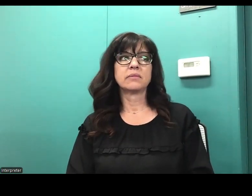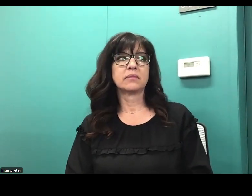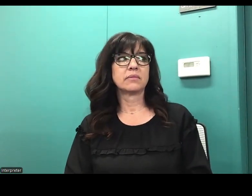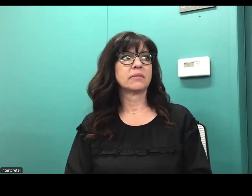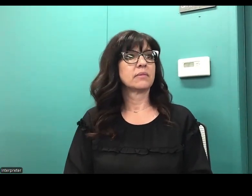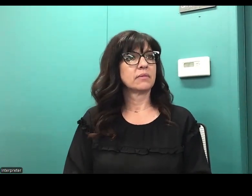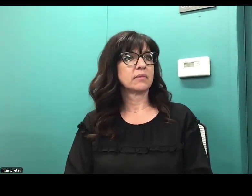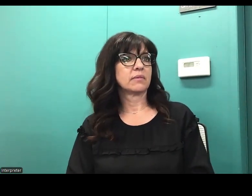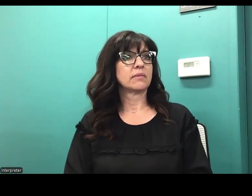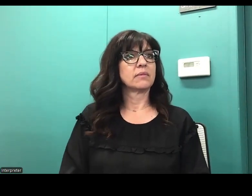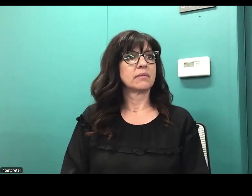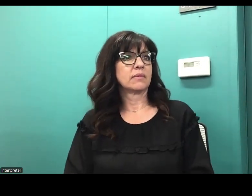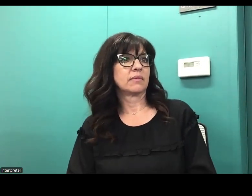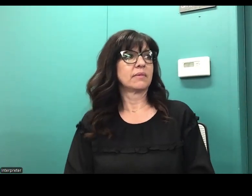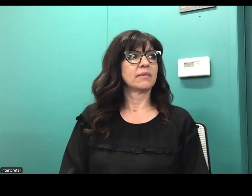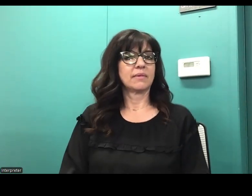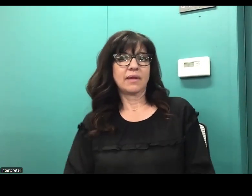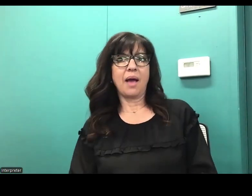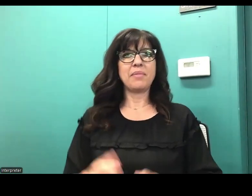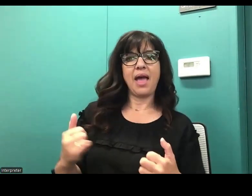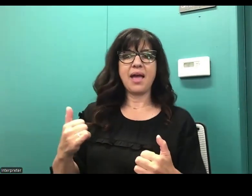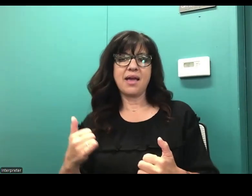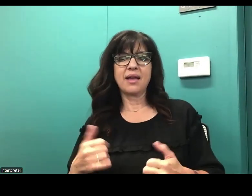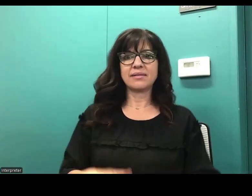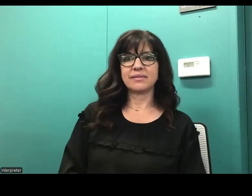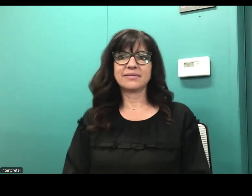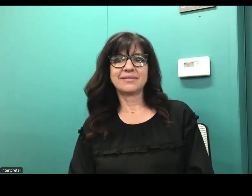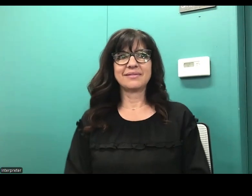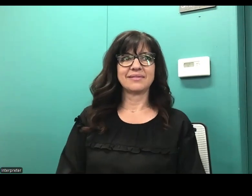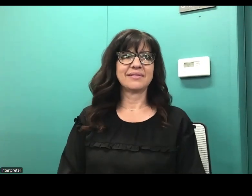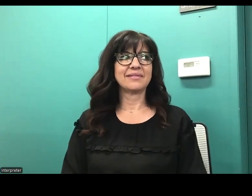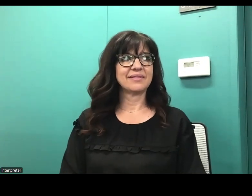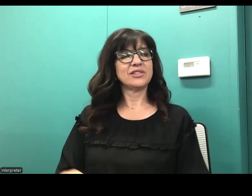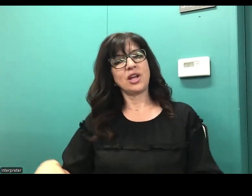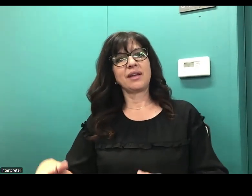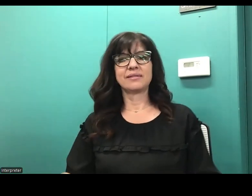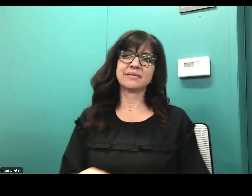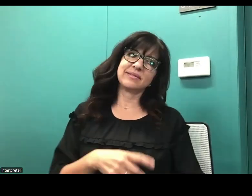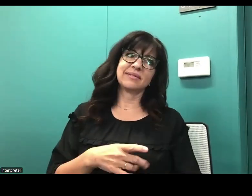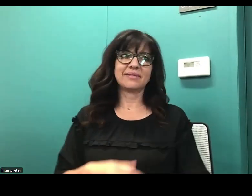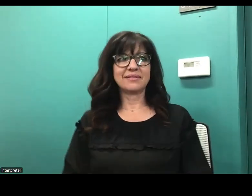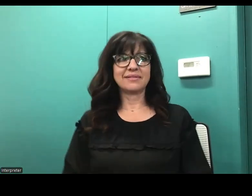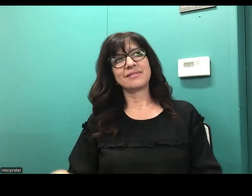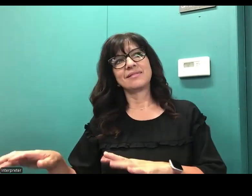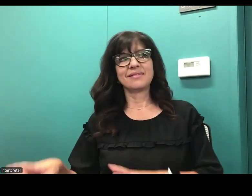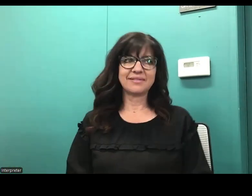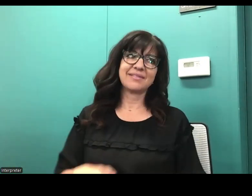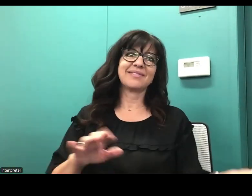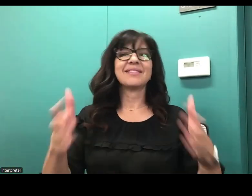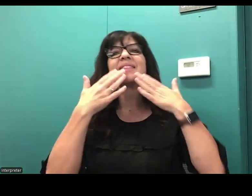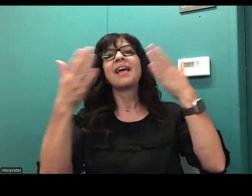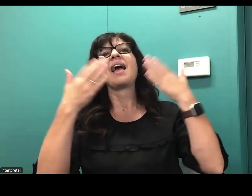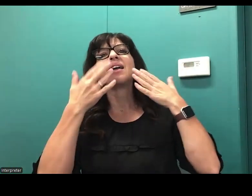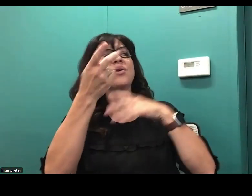You won't let me play it. Did you play I it? can't do it. Adam says I can't. It's played.